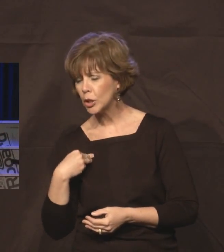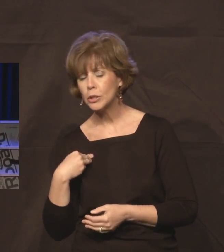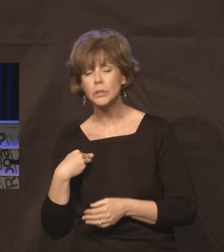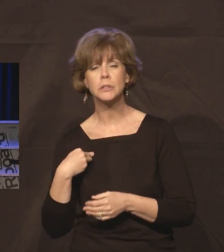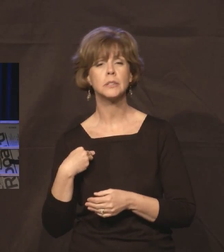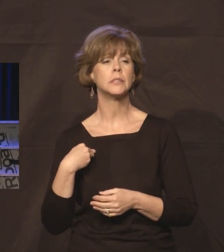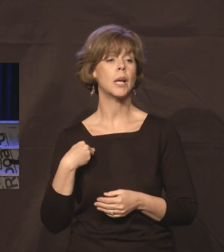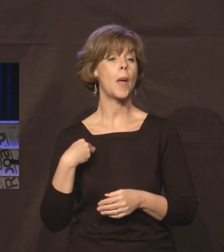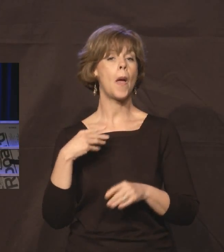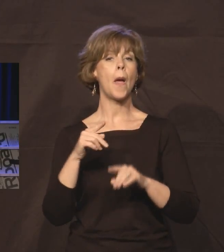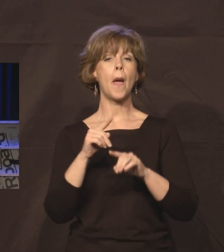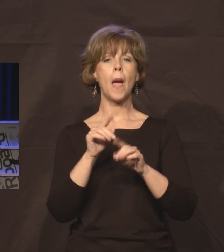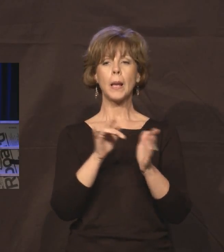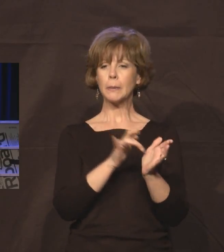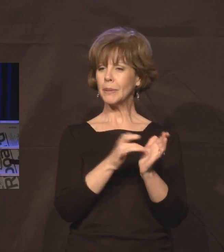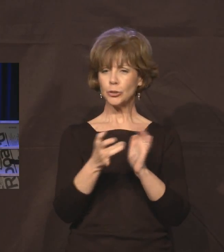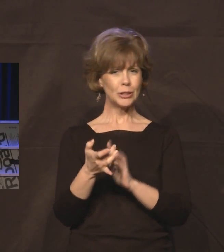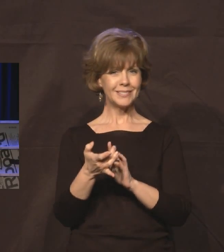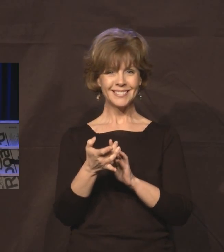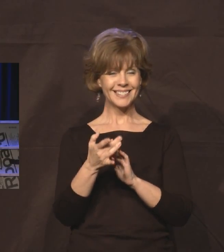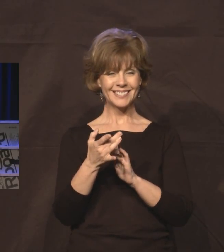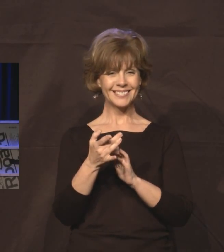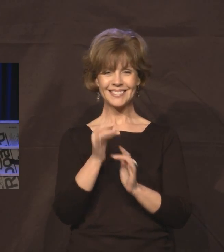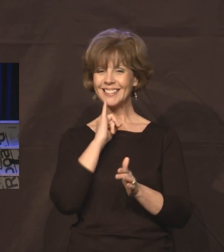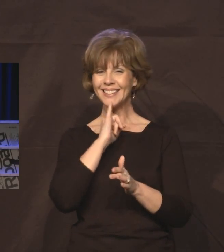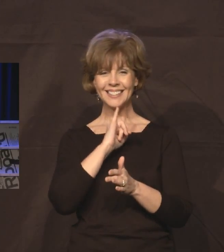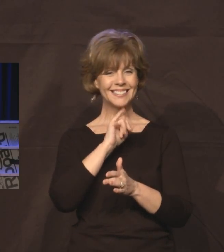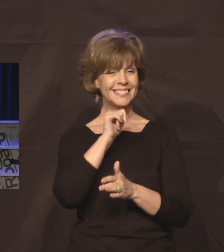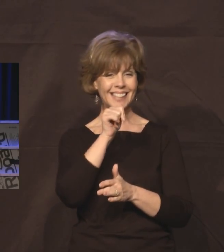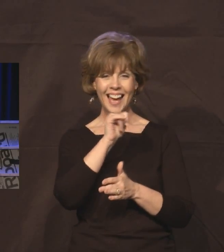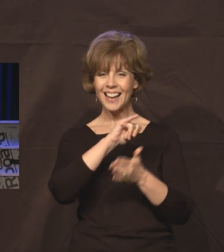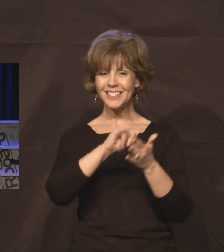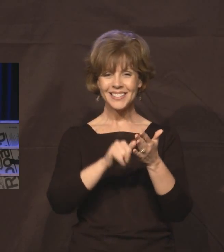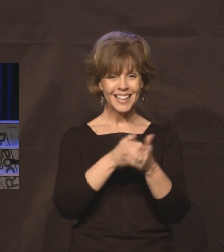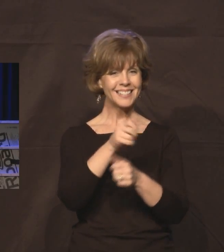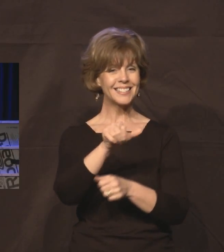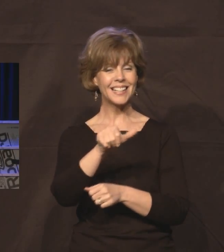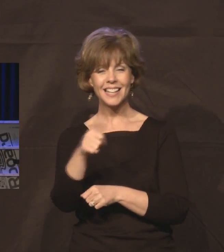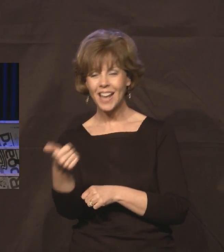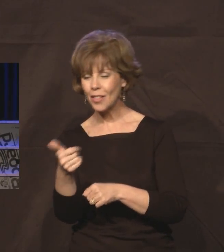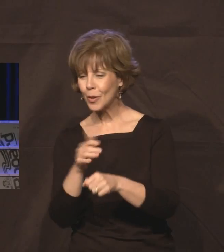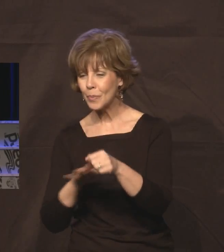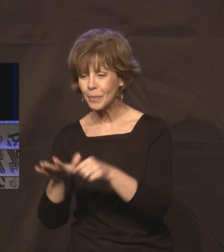like Jesus is not just another place. Like when he talks to you,